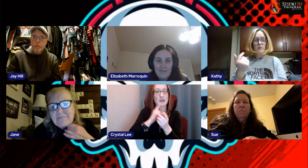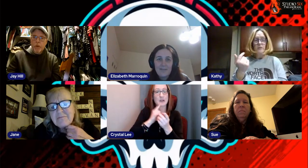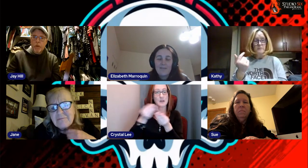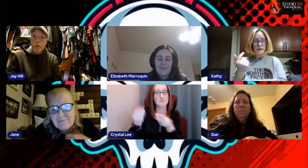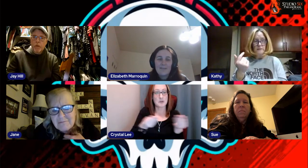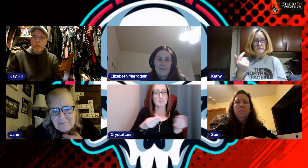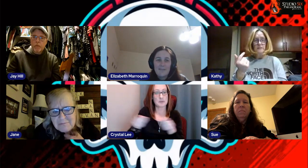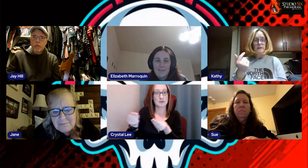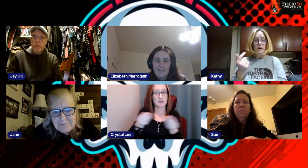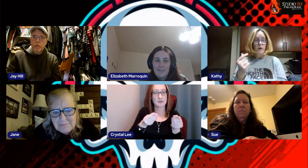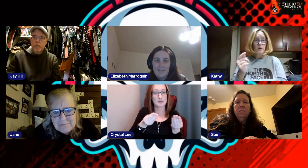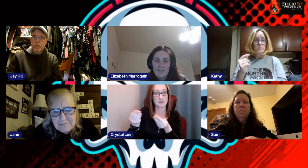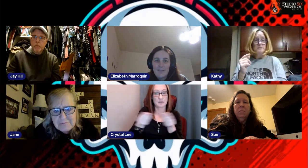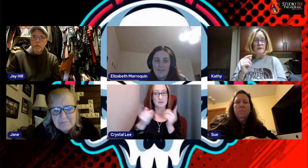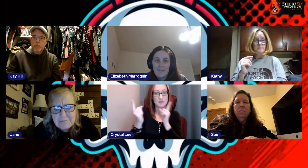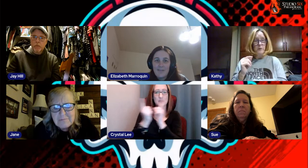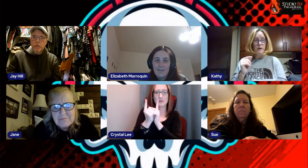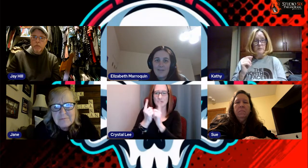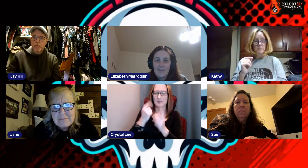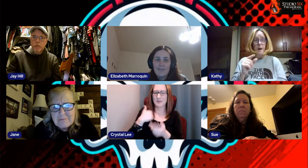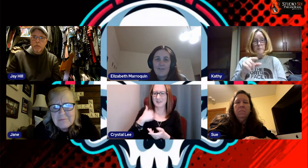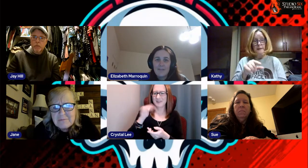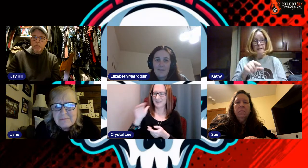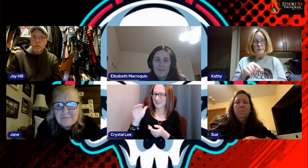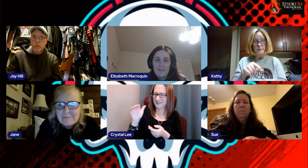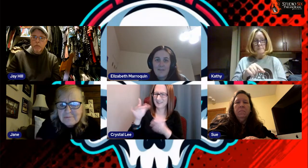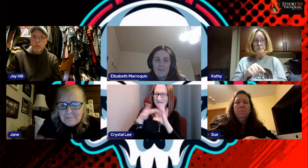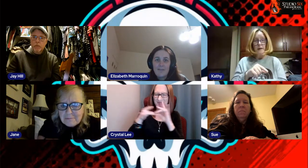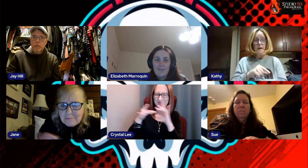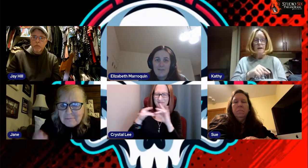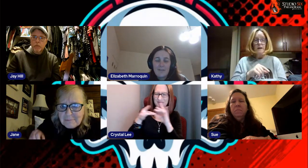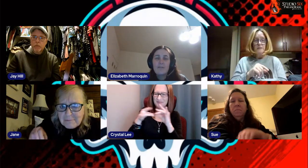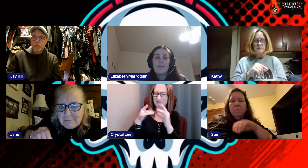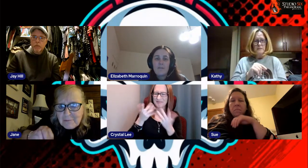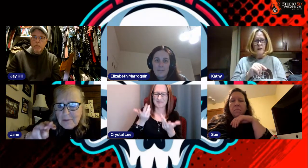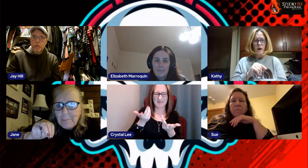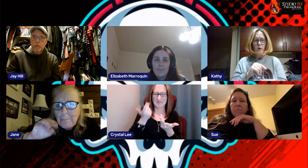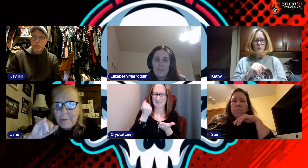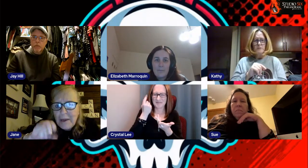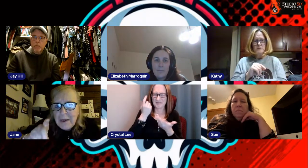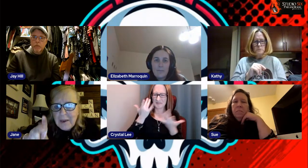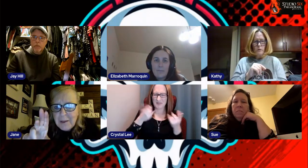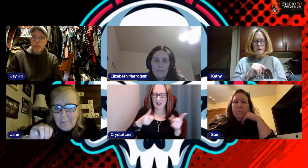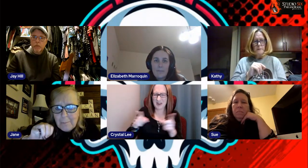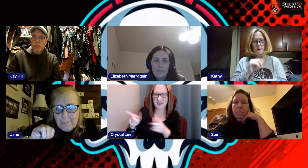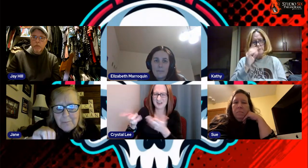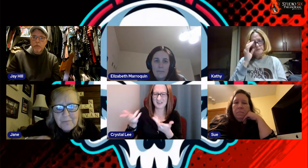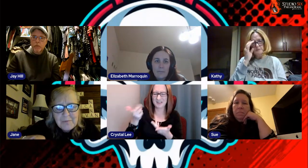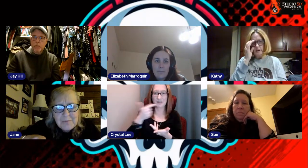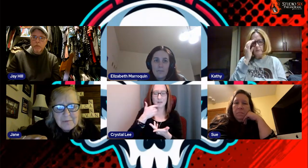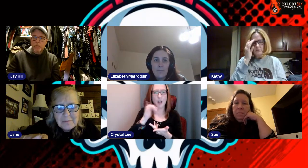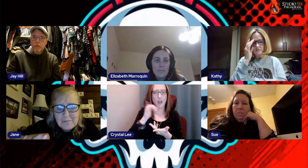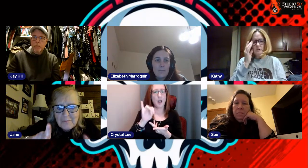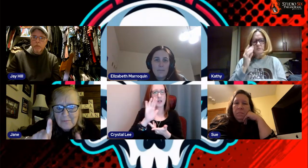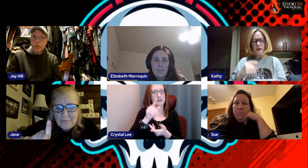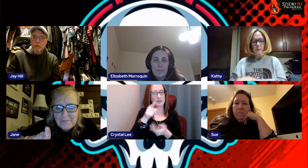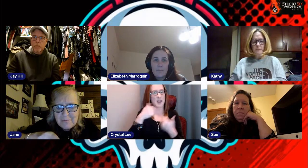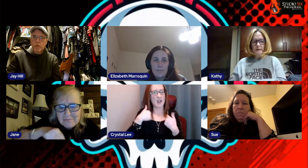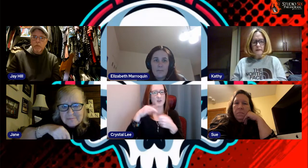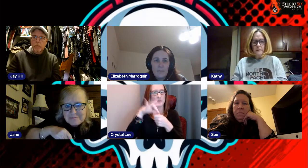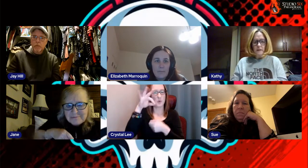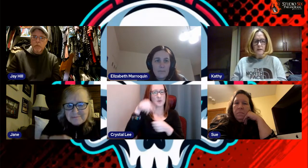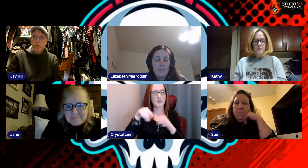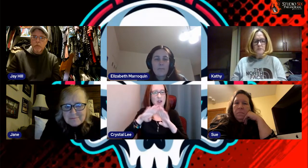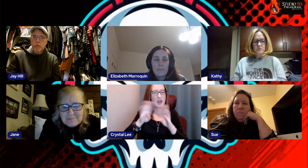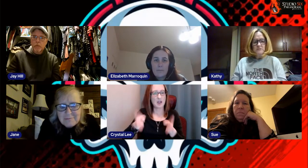So my friend, who definitely had a medium, said, oh, there's a story about this. I don't understand what's